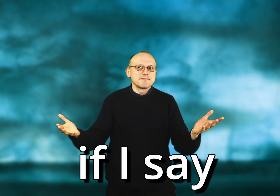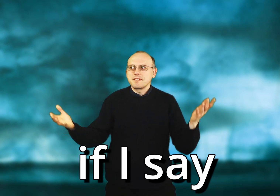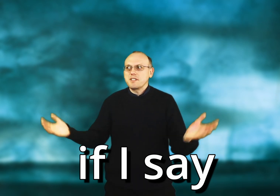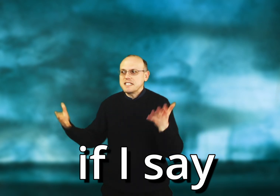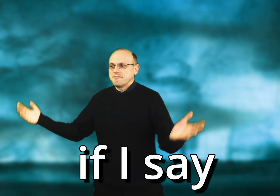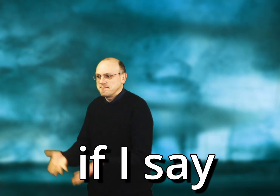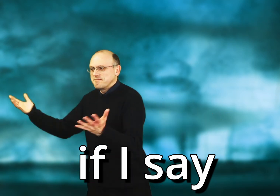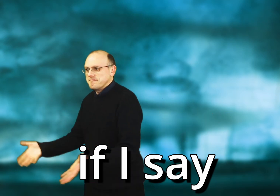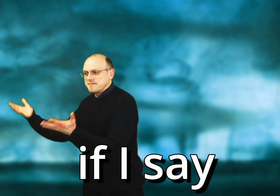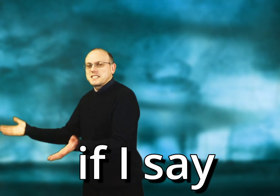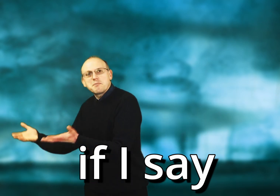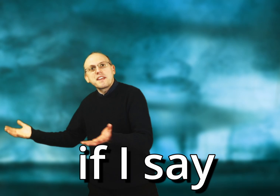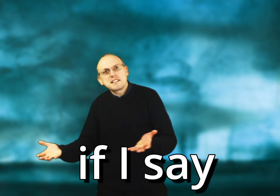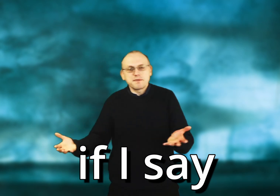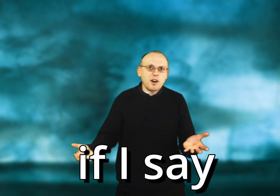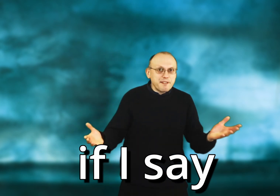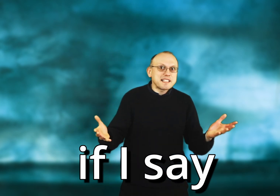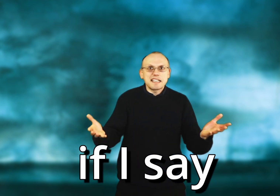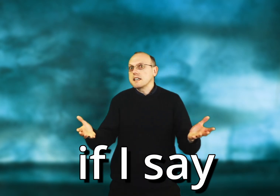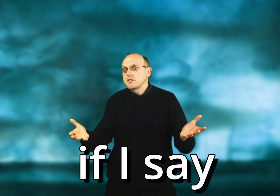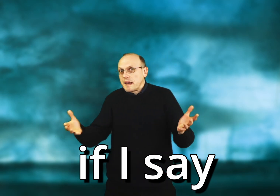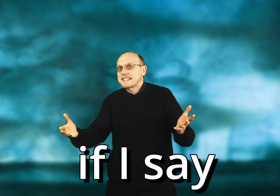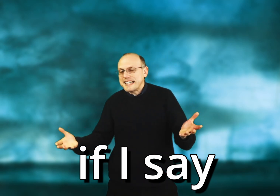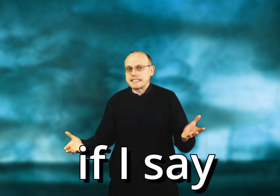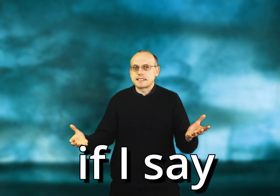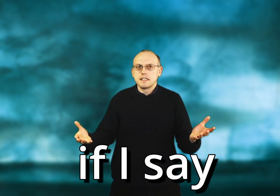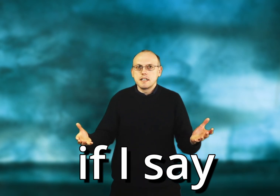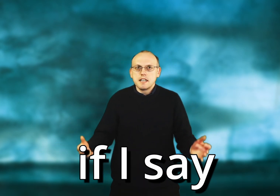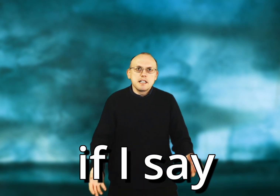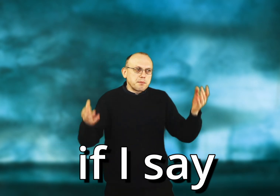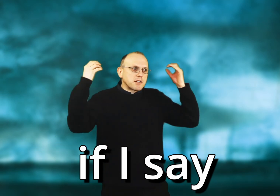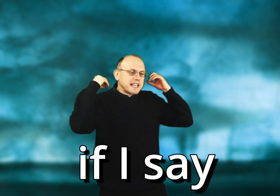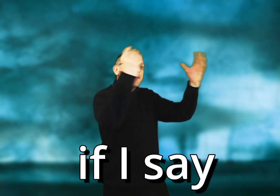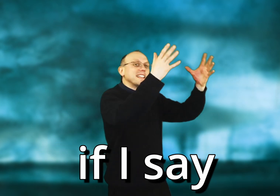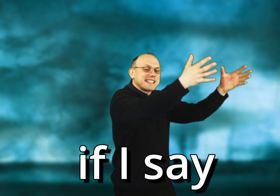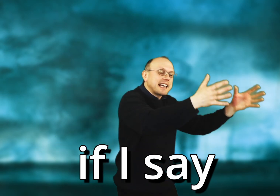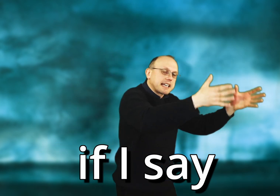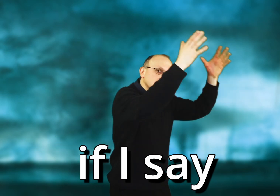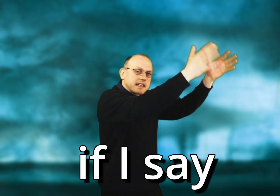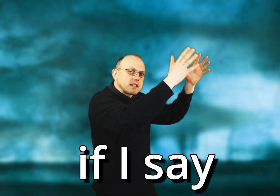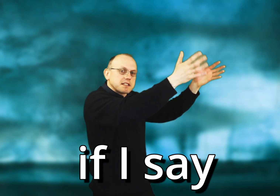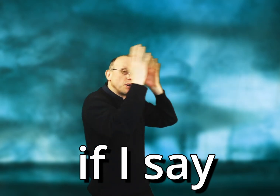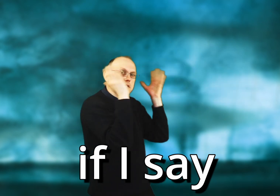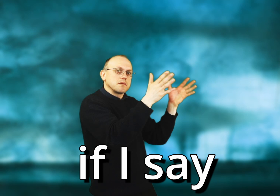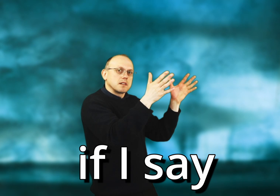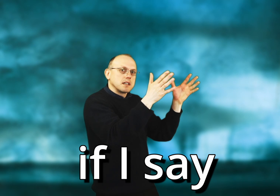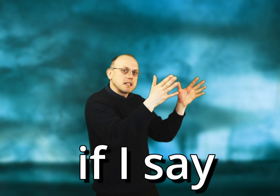You need something else for if I say to make sense. So because if I say cannot stand on its own, it's